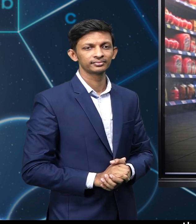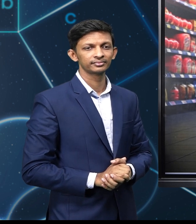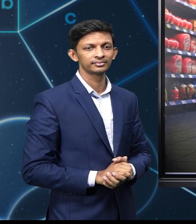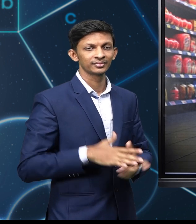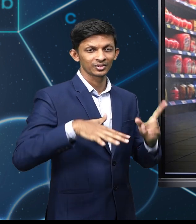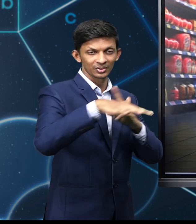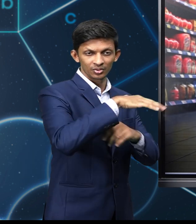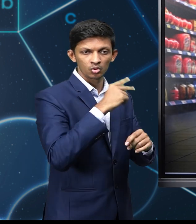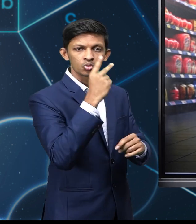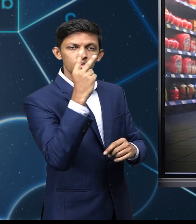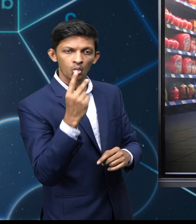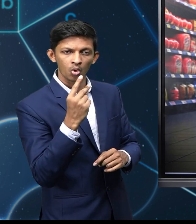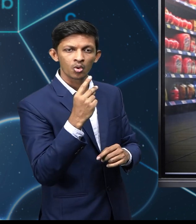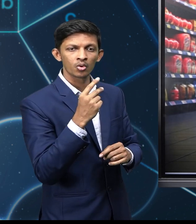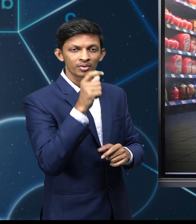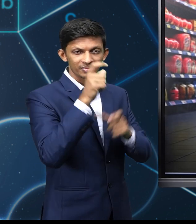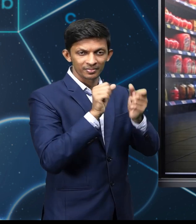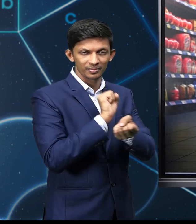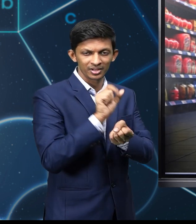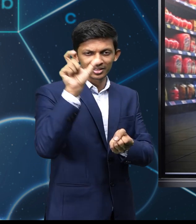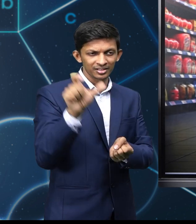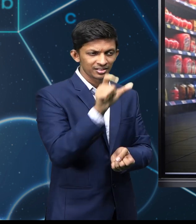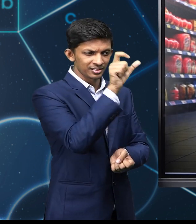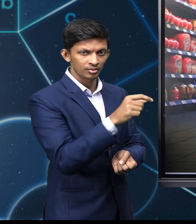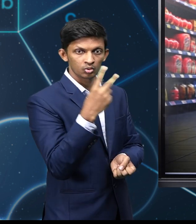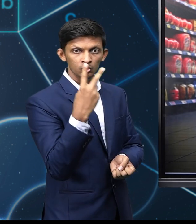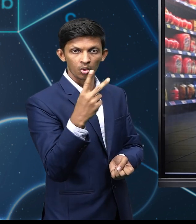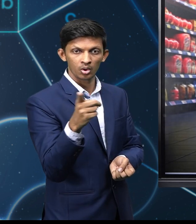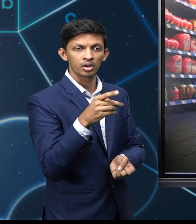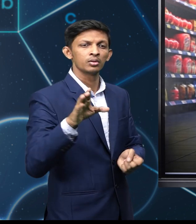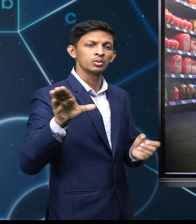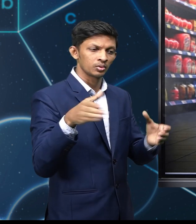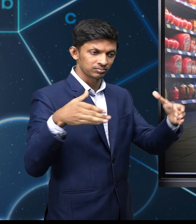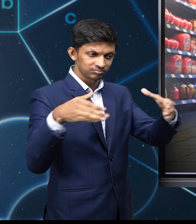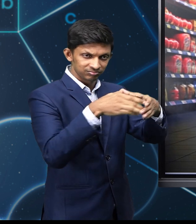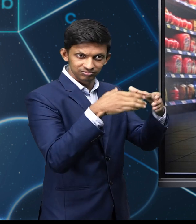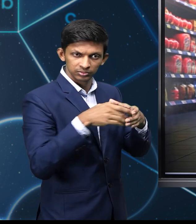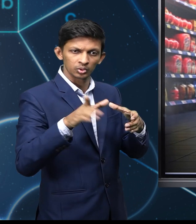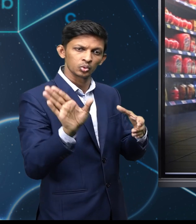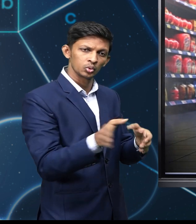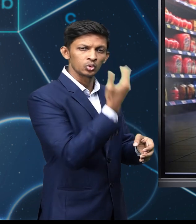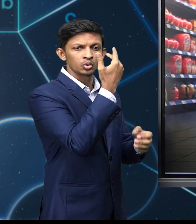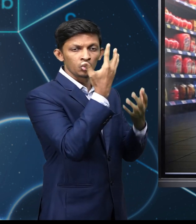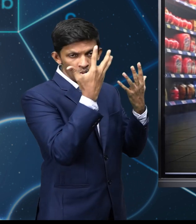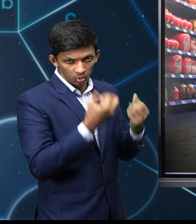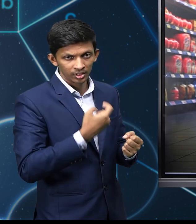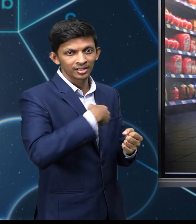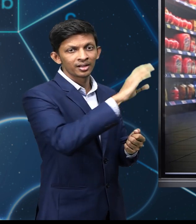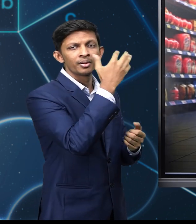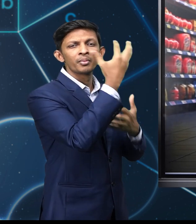In situation 2, the more soldiers in the group, the grocery needed will be more, and so it will